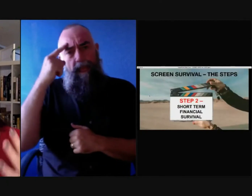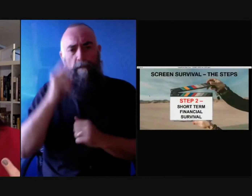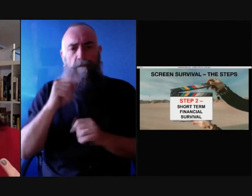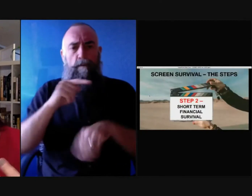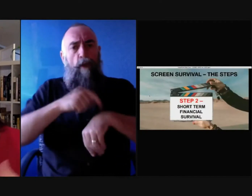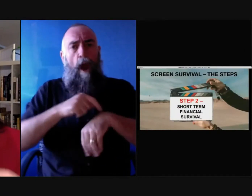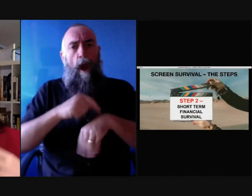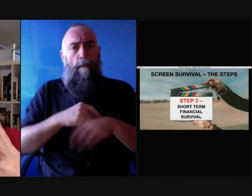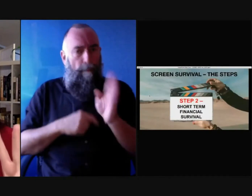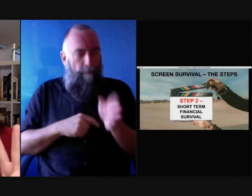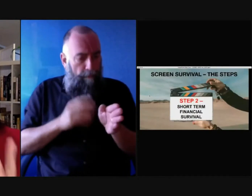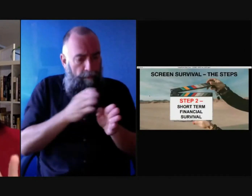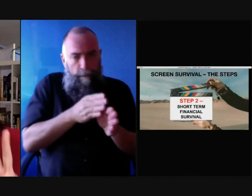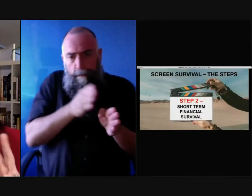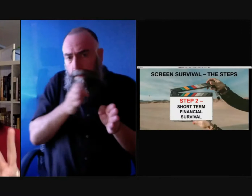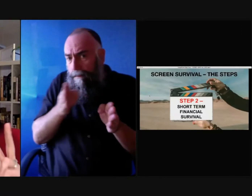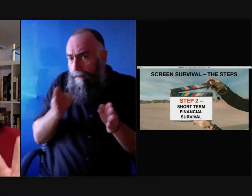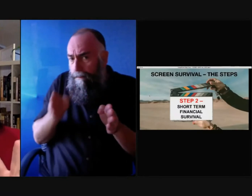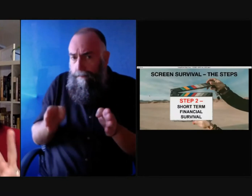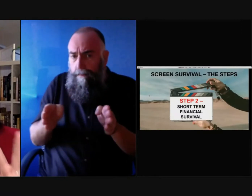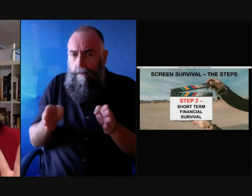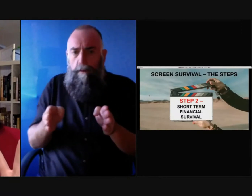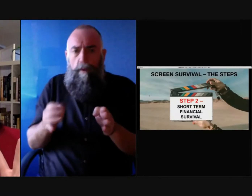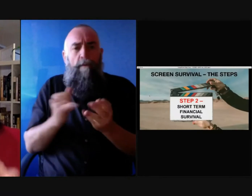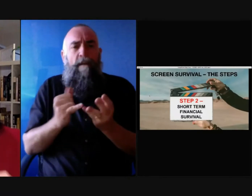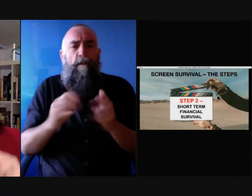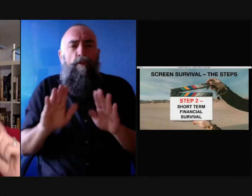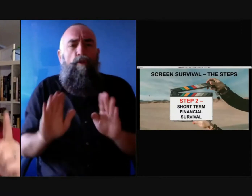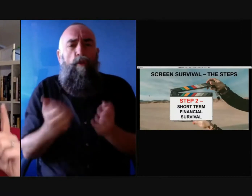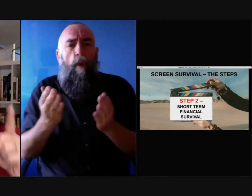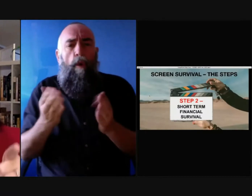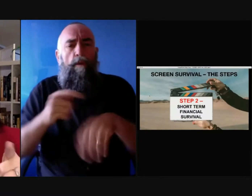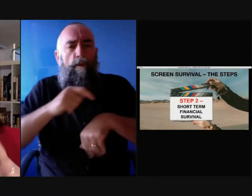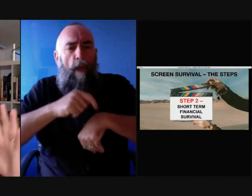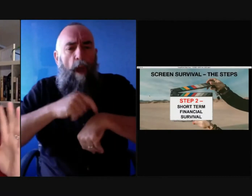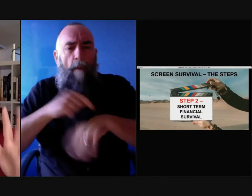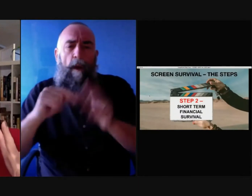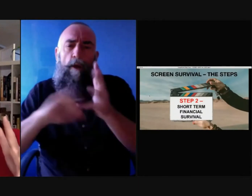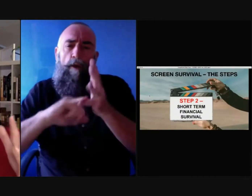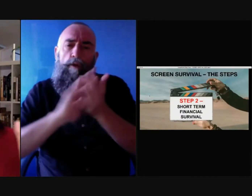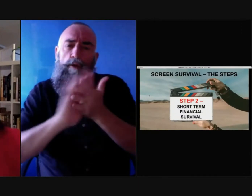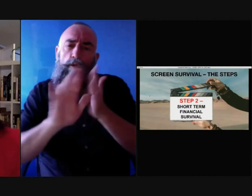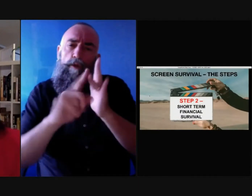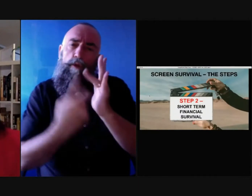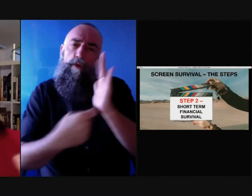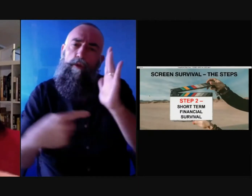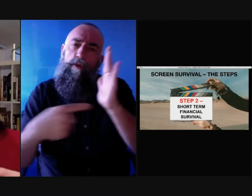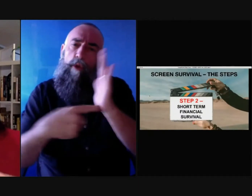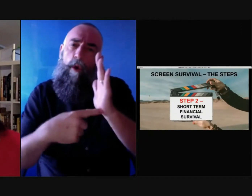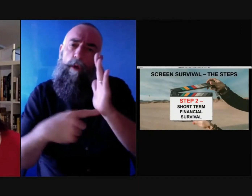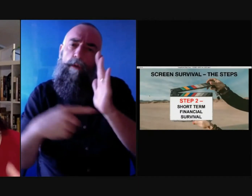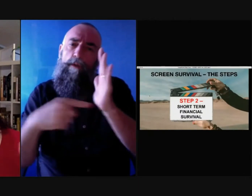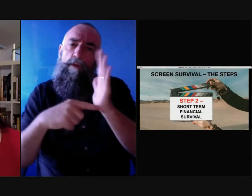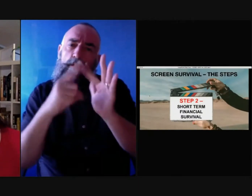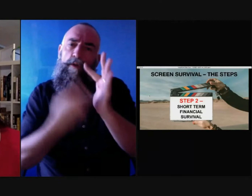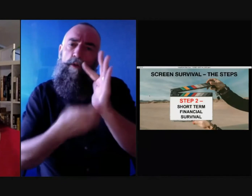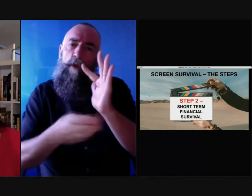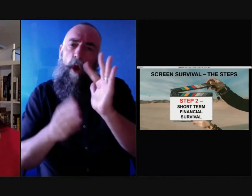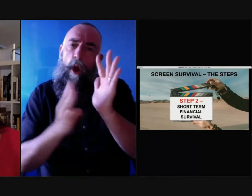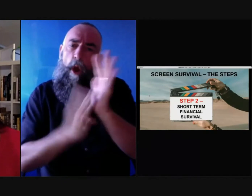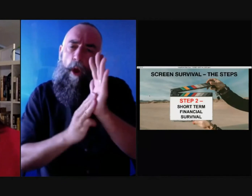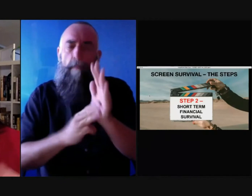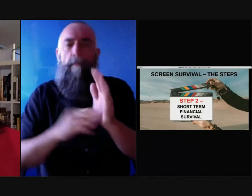financial survival. So I've got 2 points about your finances. This first one is about the immediate situation in terms